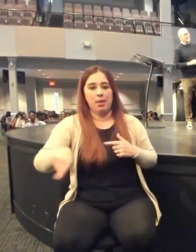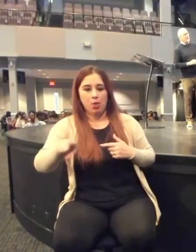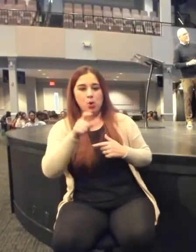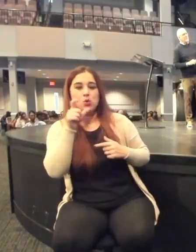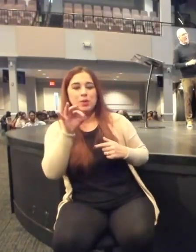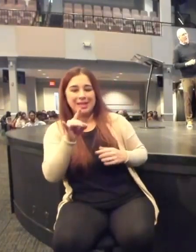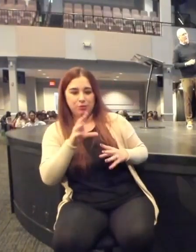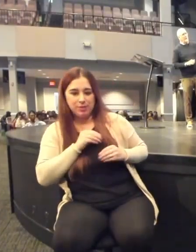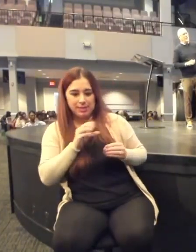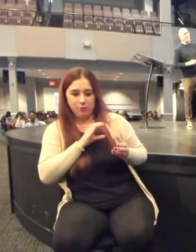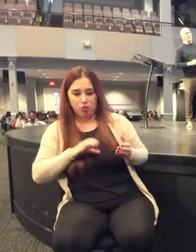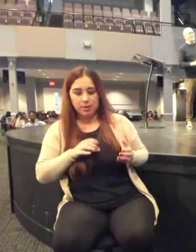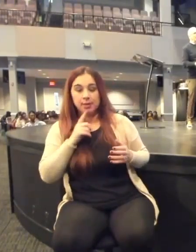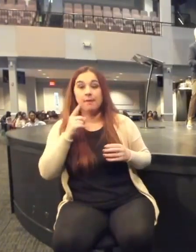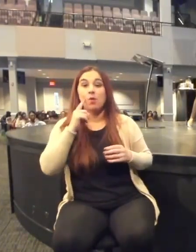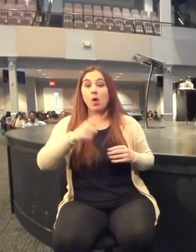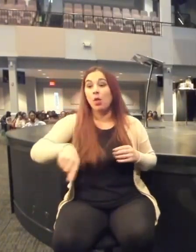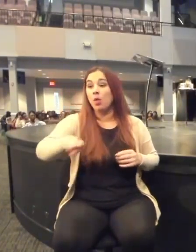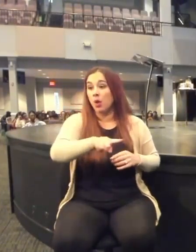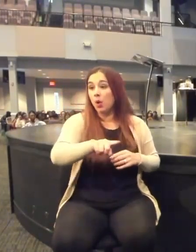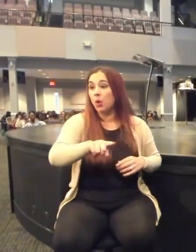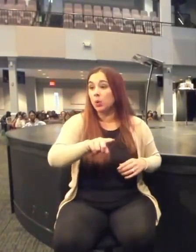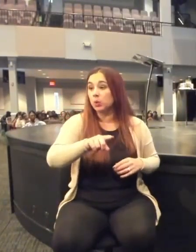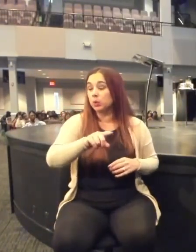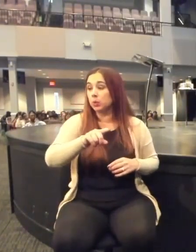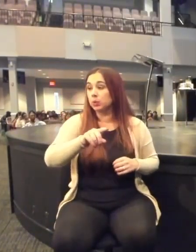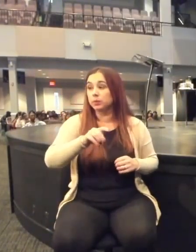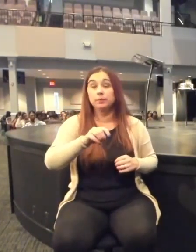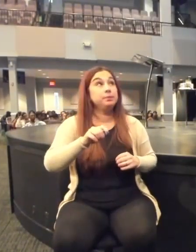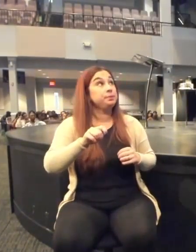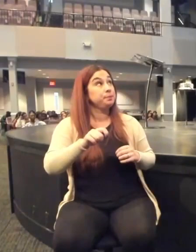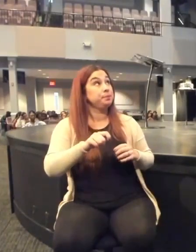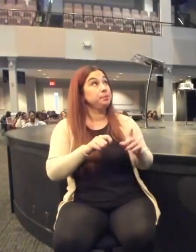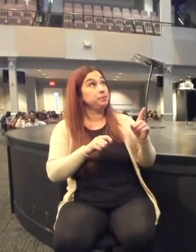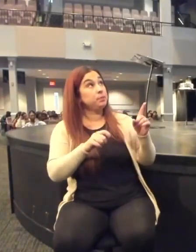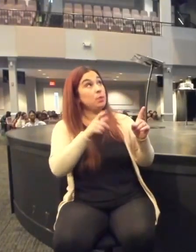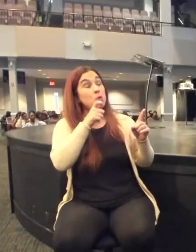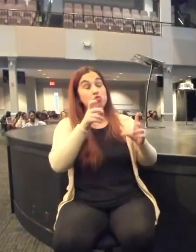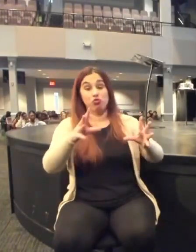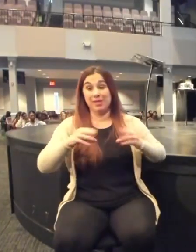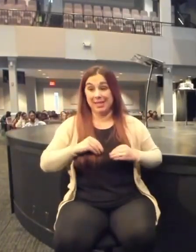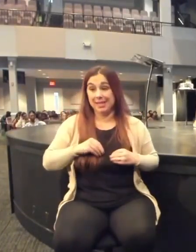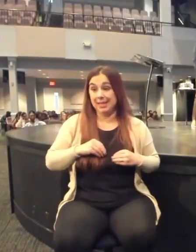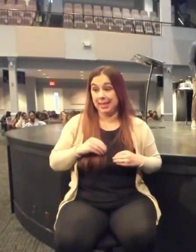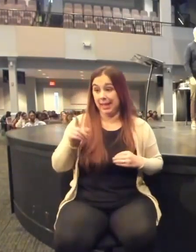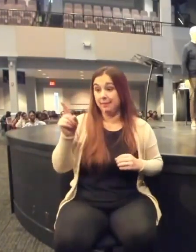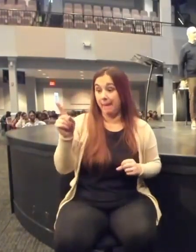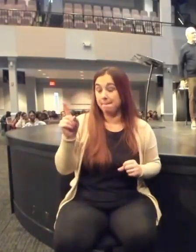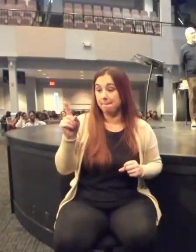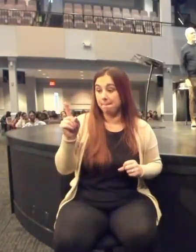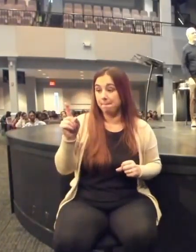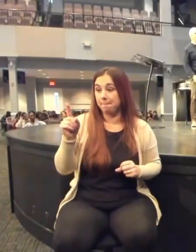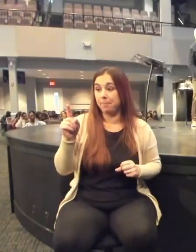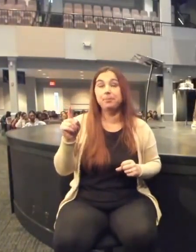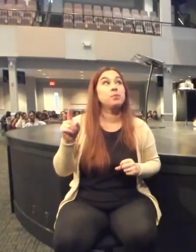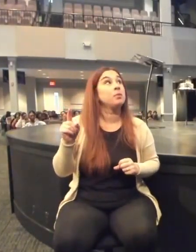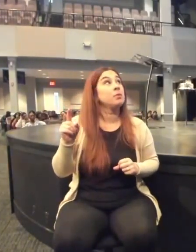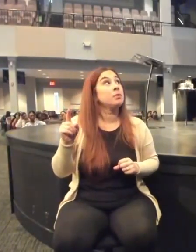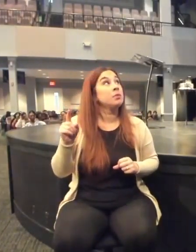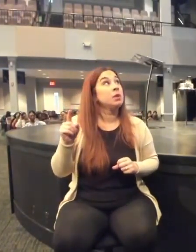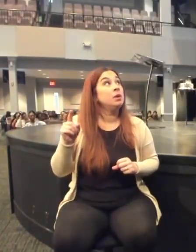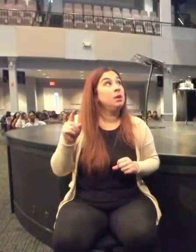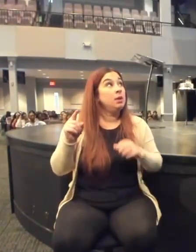receive Christ. Yet to all who did, notice this, receive him, to those who